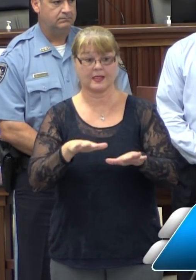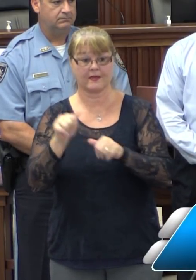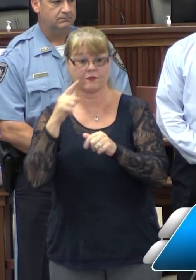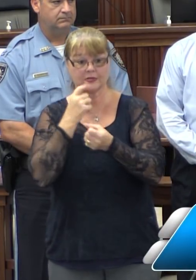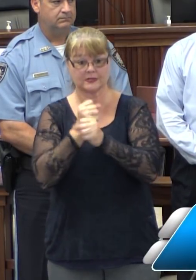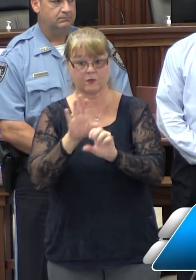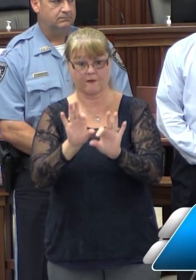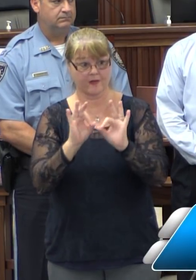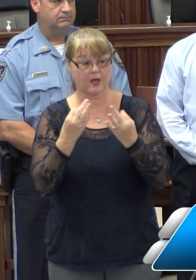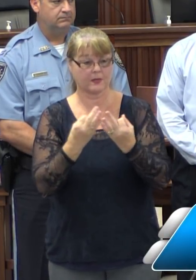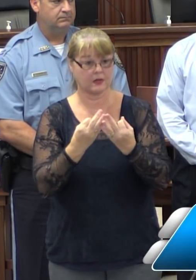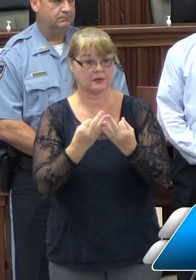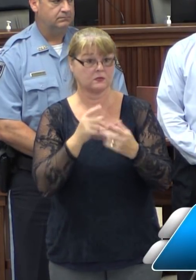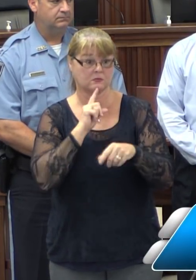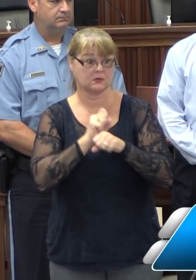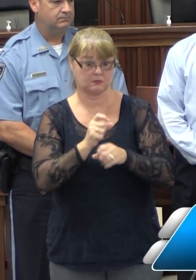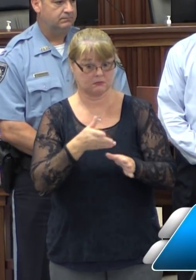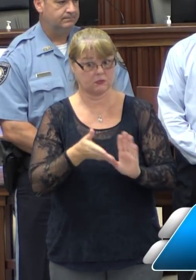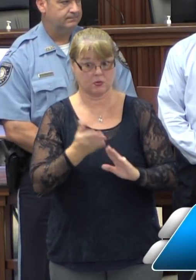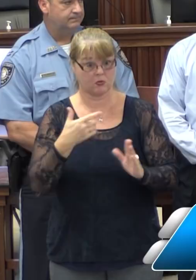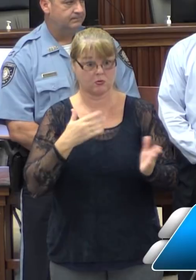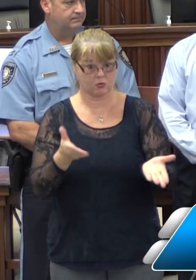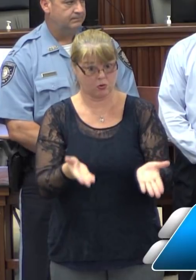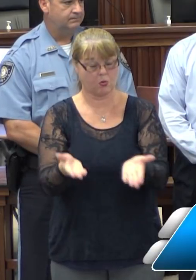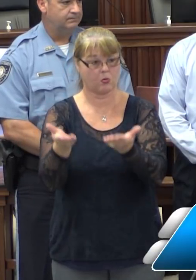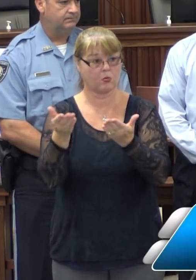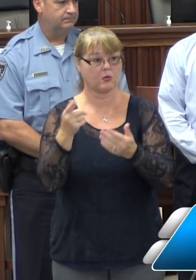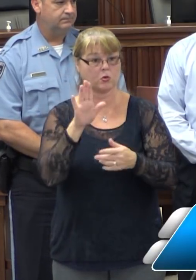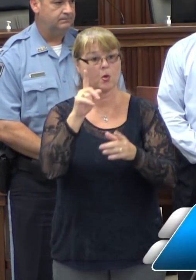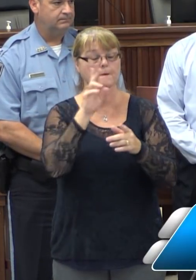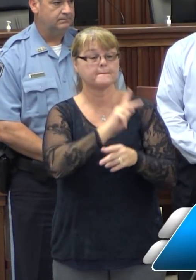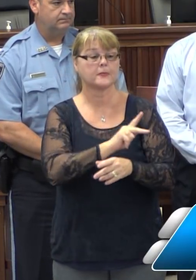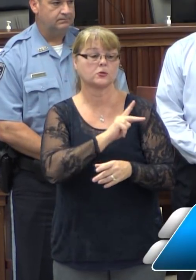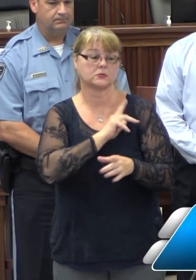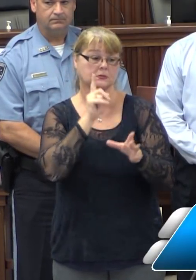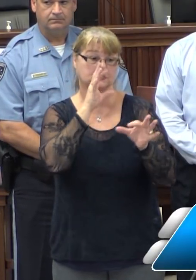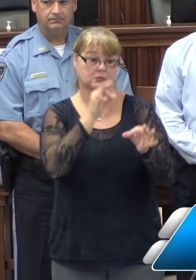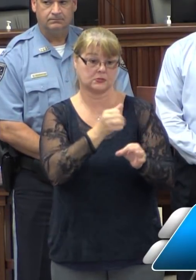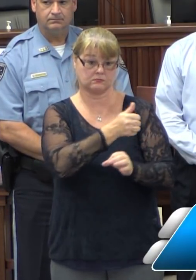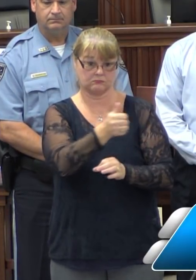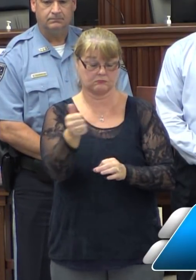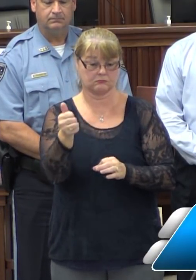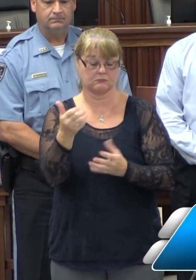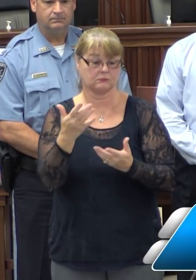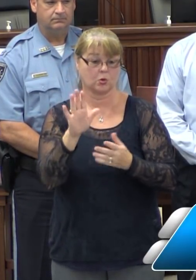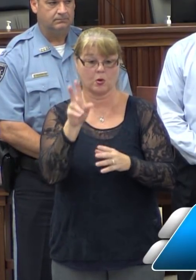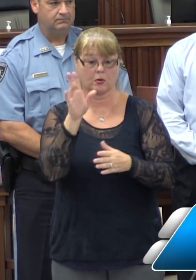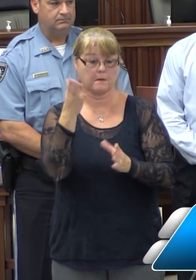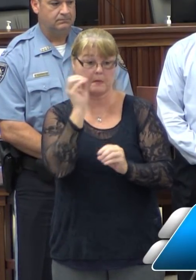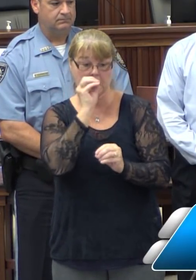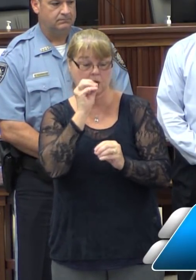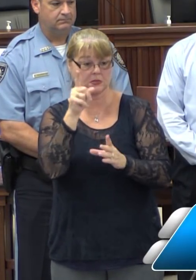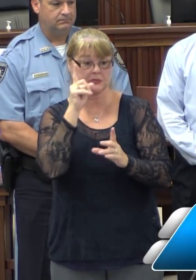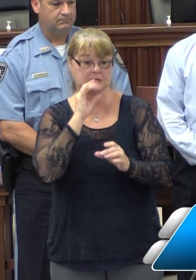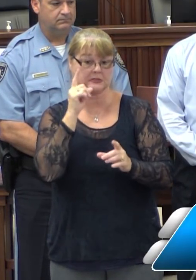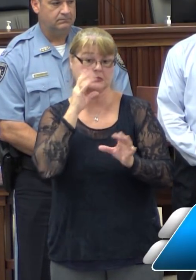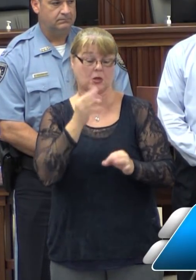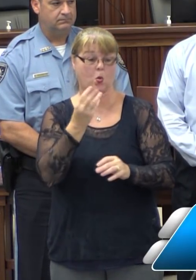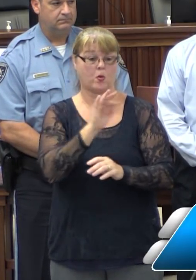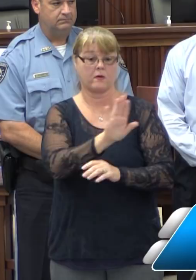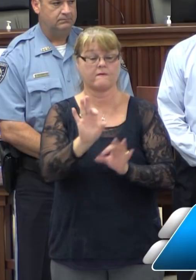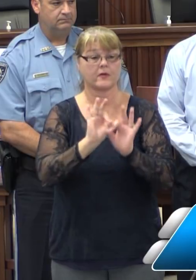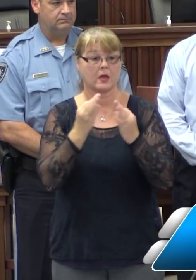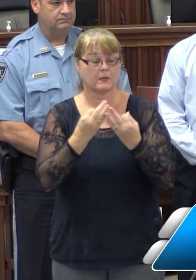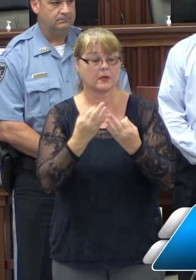the safety of your family, then we encourage you to do that. That's a personal discretion, objective opinion that you need to make for your own family, and